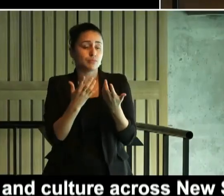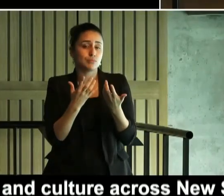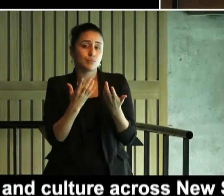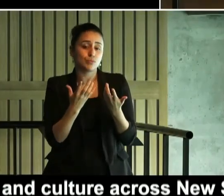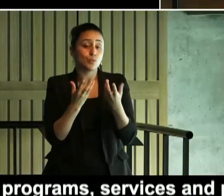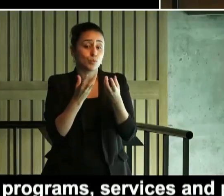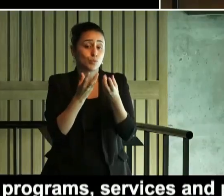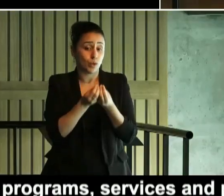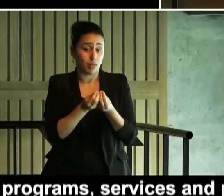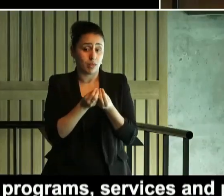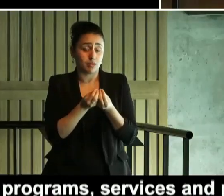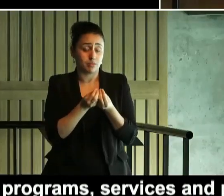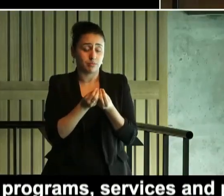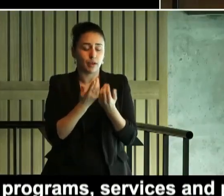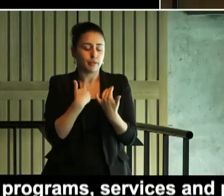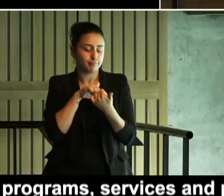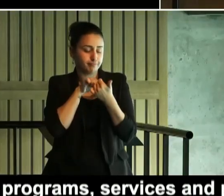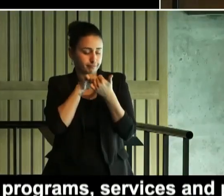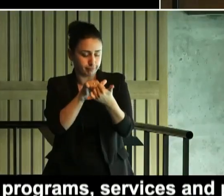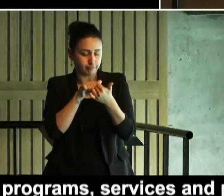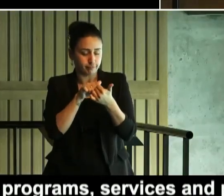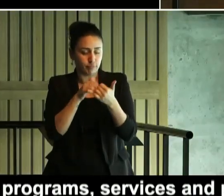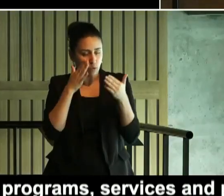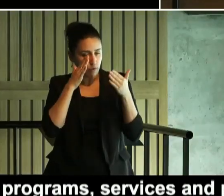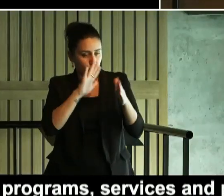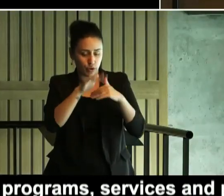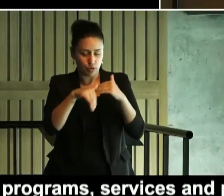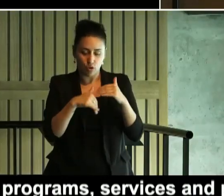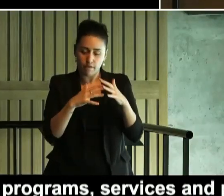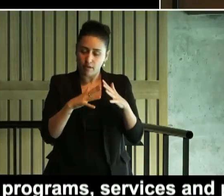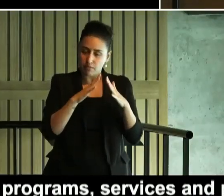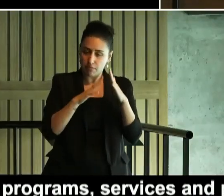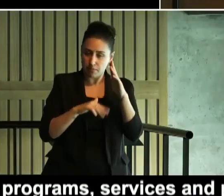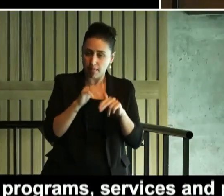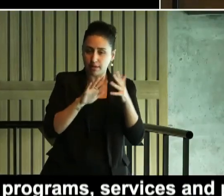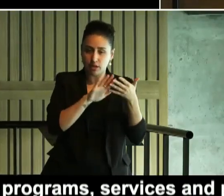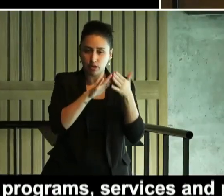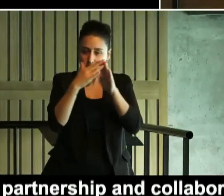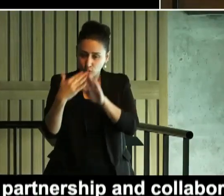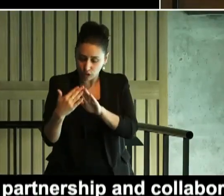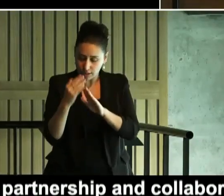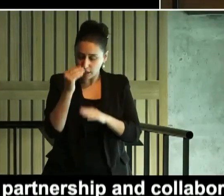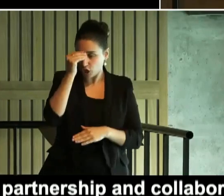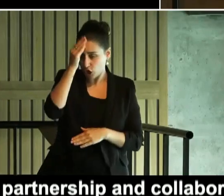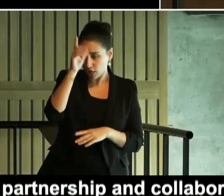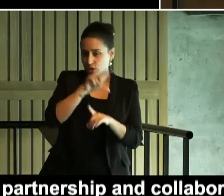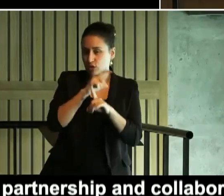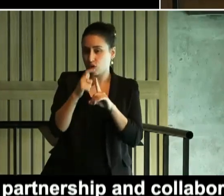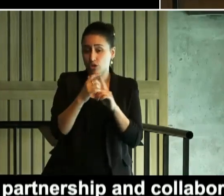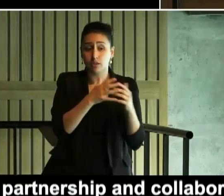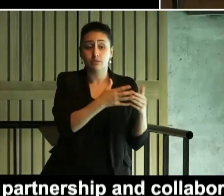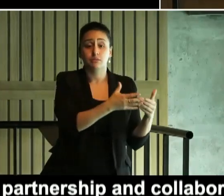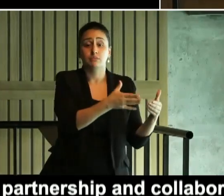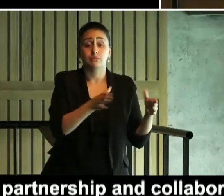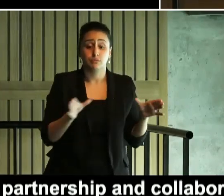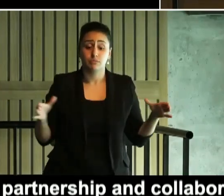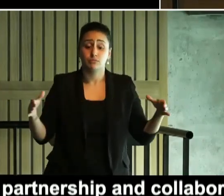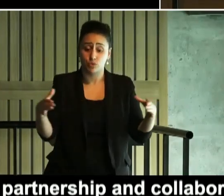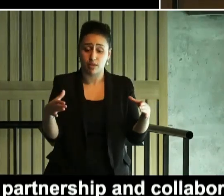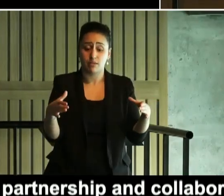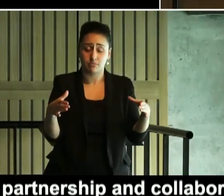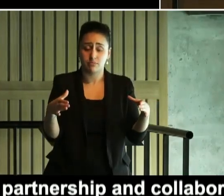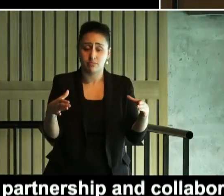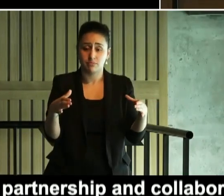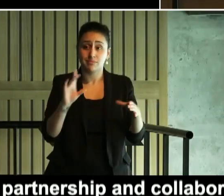collaboration with a focus on building community, knowledge and culture together. Next year, Accessible